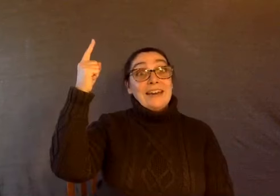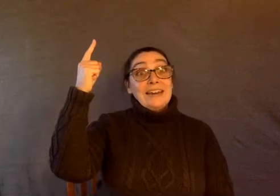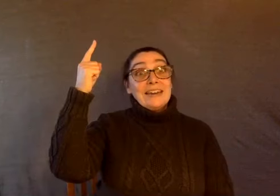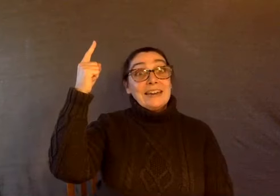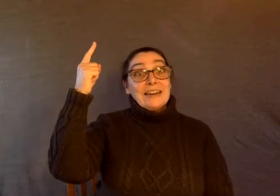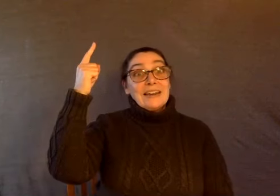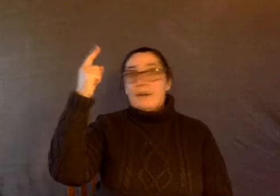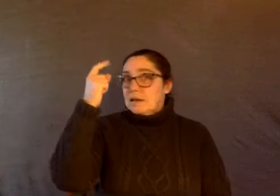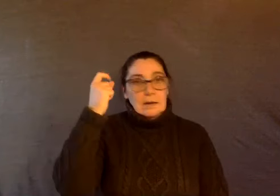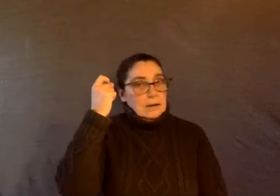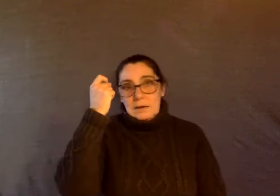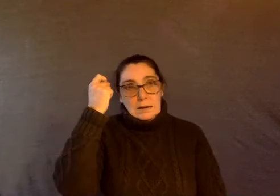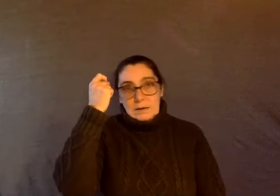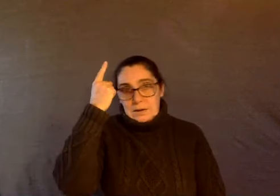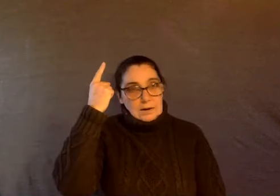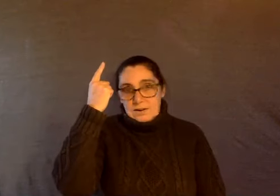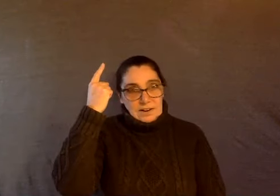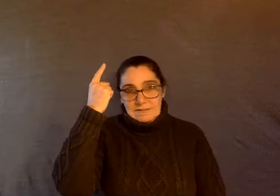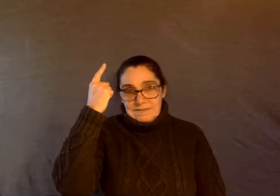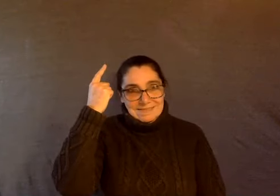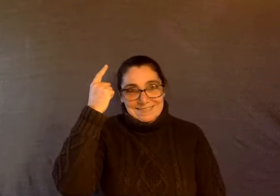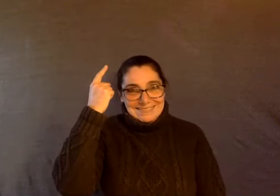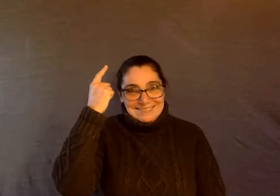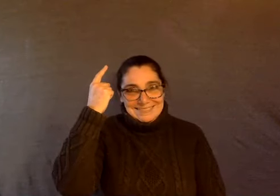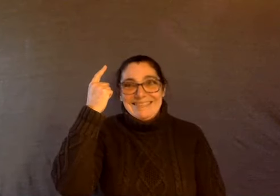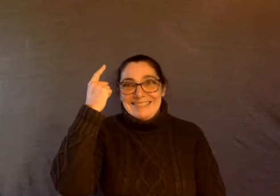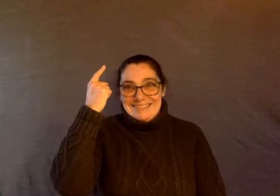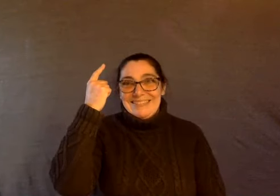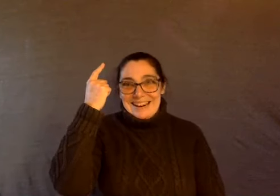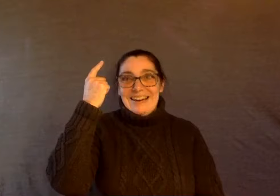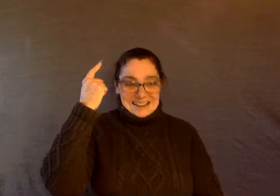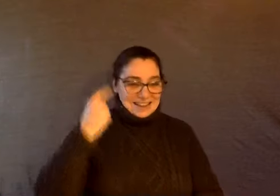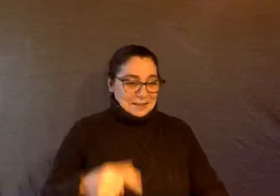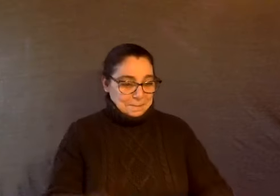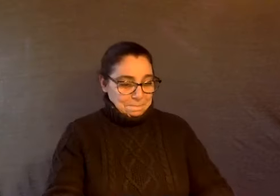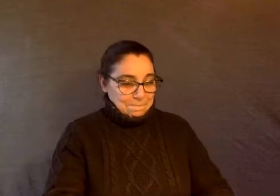understand? I don't understand. Okay.